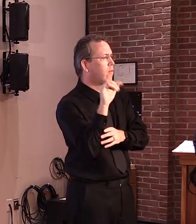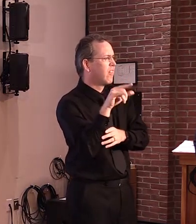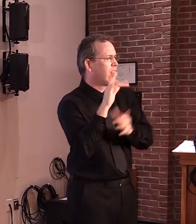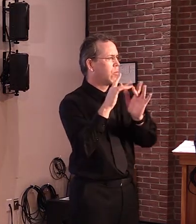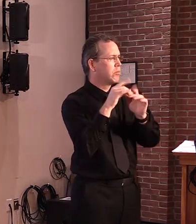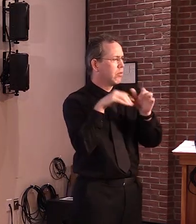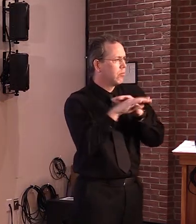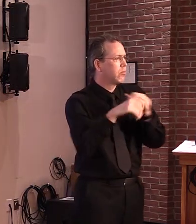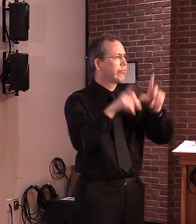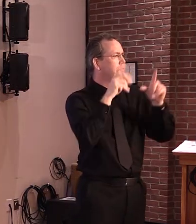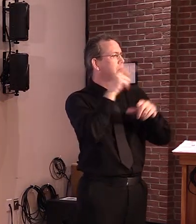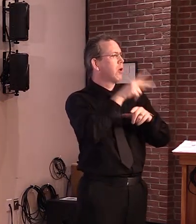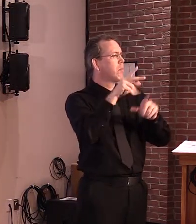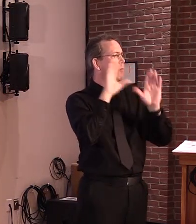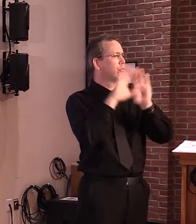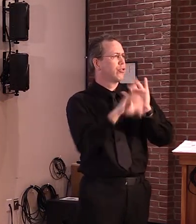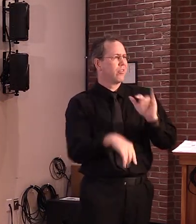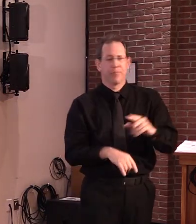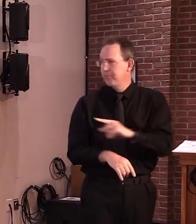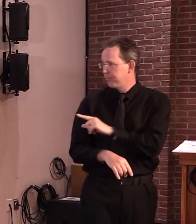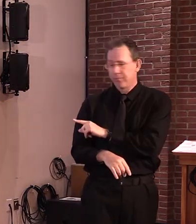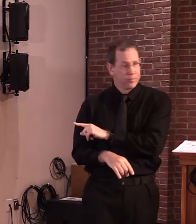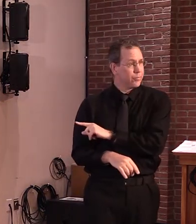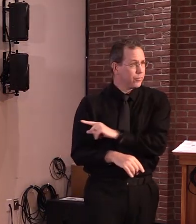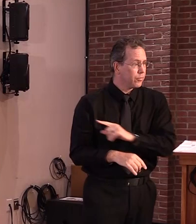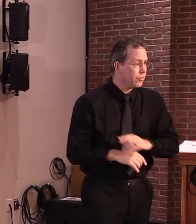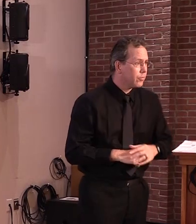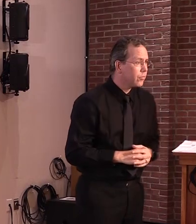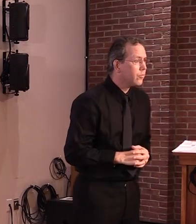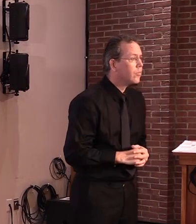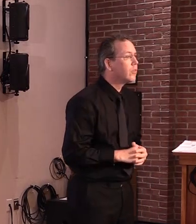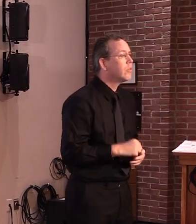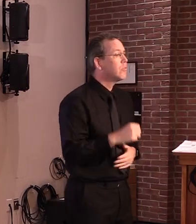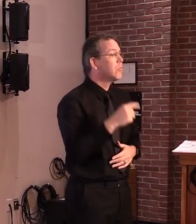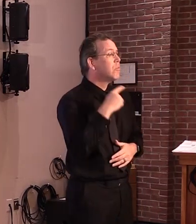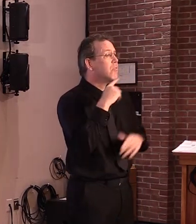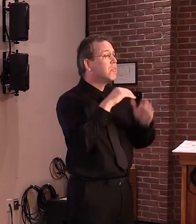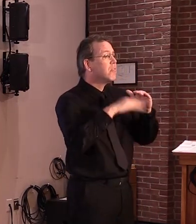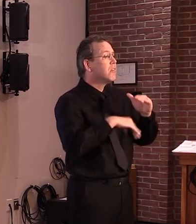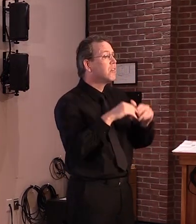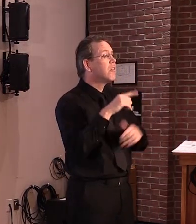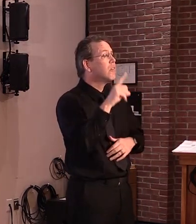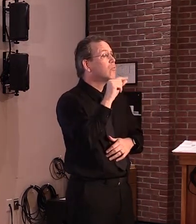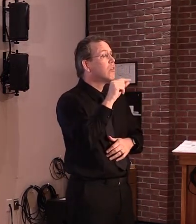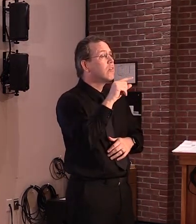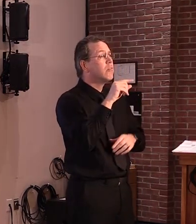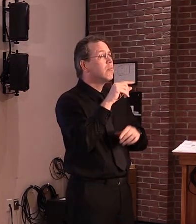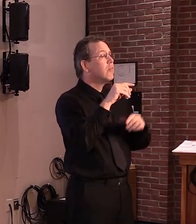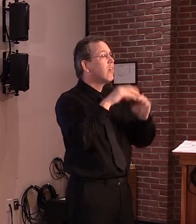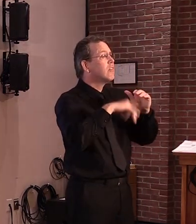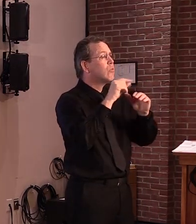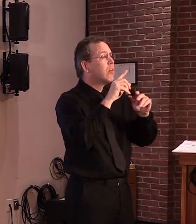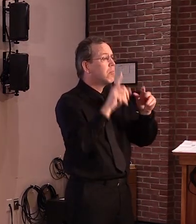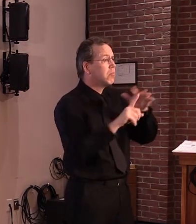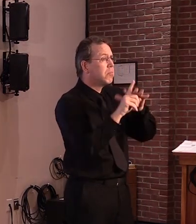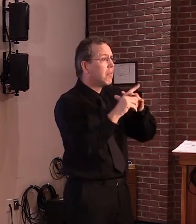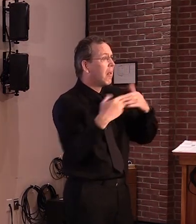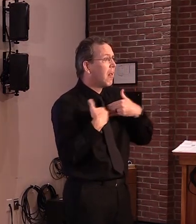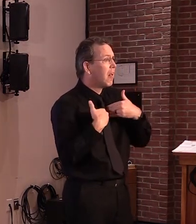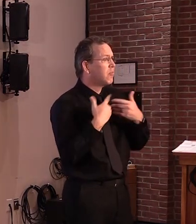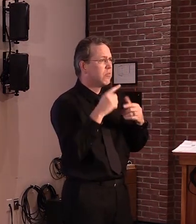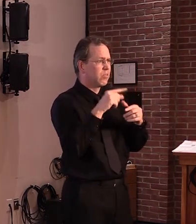trends, with less than 20 COVID-positive tests reported during the previous week. This means Vermont continues to perform better